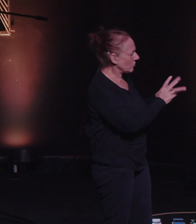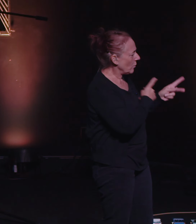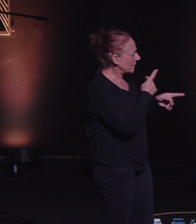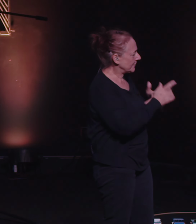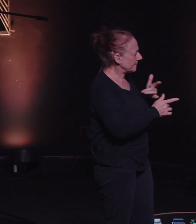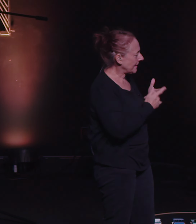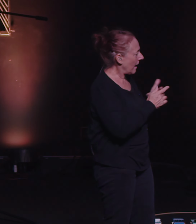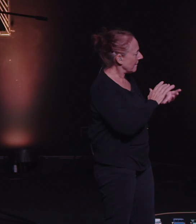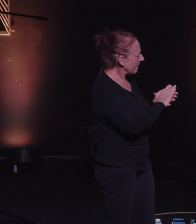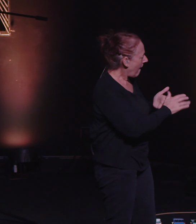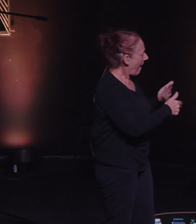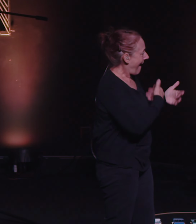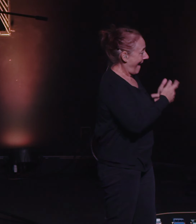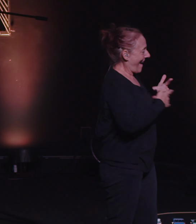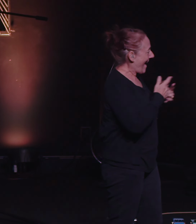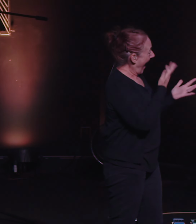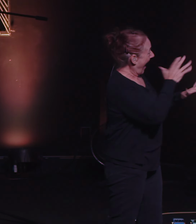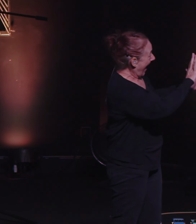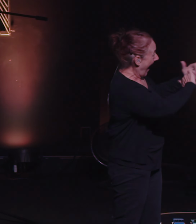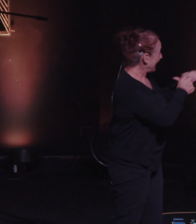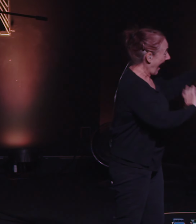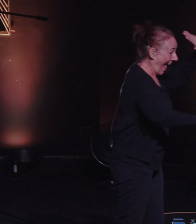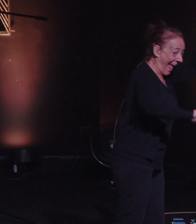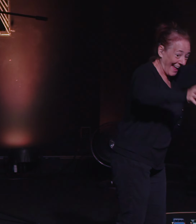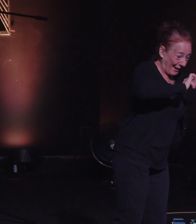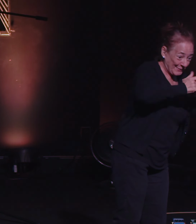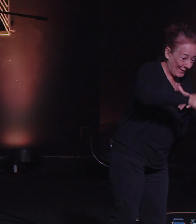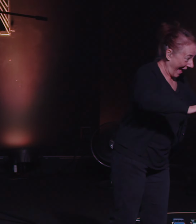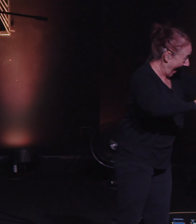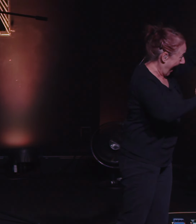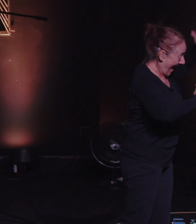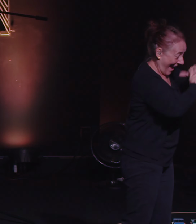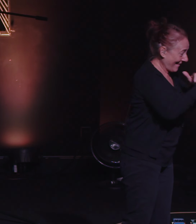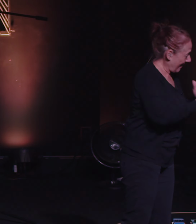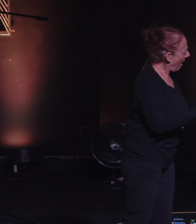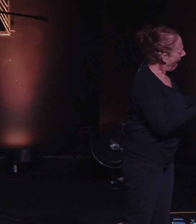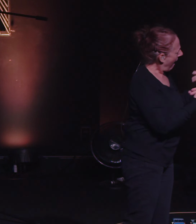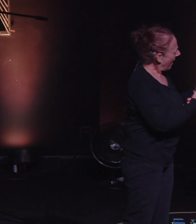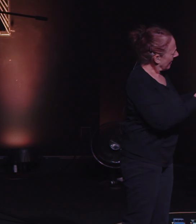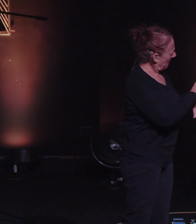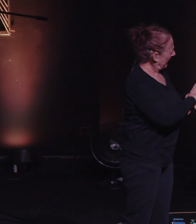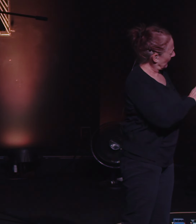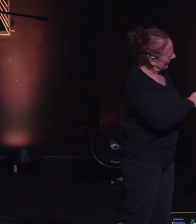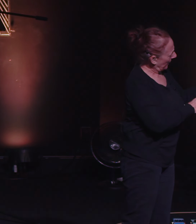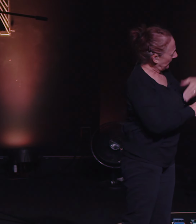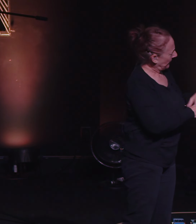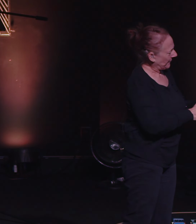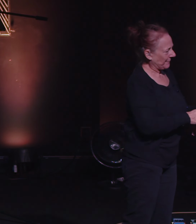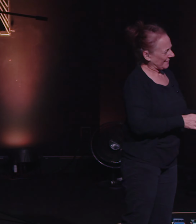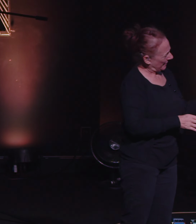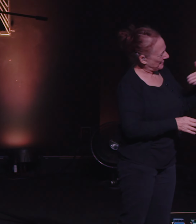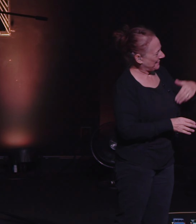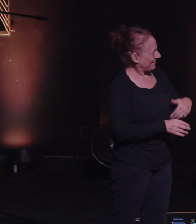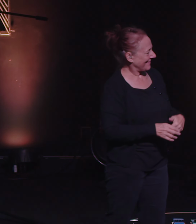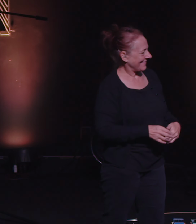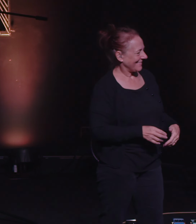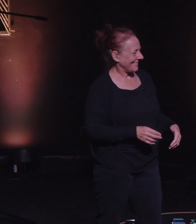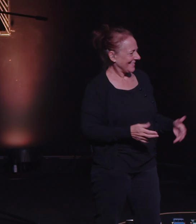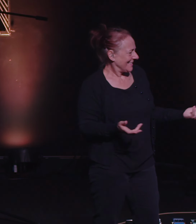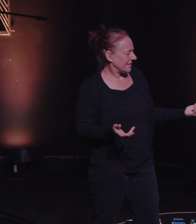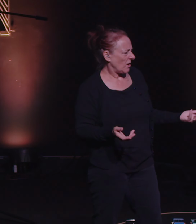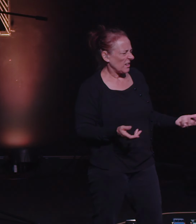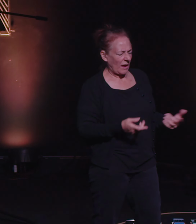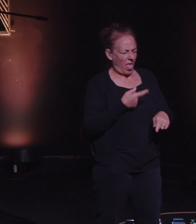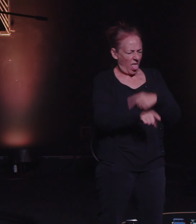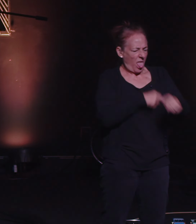It naturally is supposed to cause them to say, hey, what is it about that? My steak has nothing on it. My steak is bland. What's yours is all salted